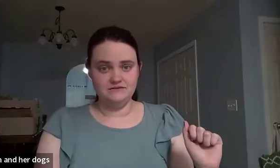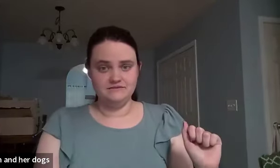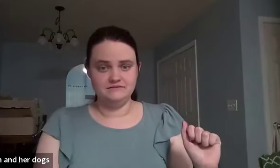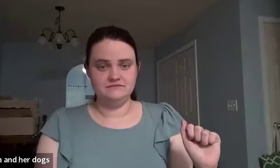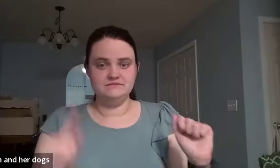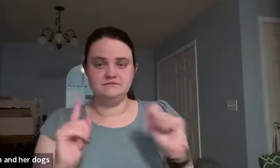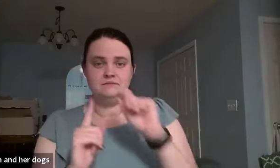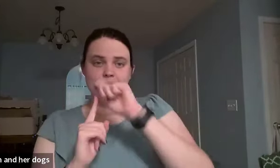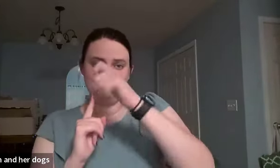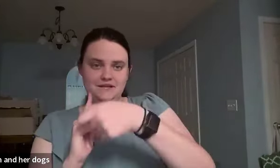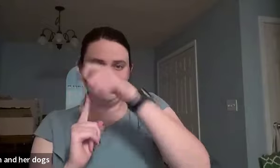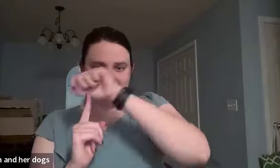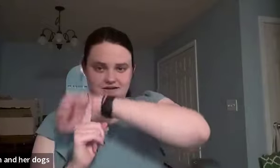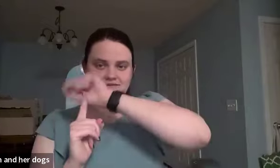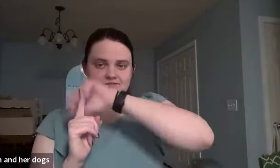Banana. Banana.